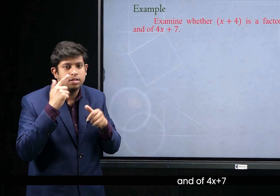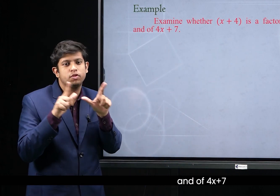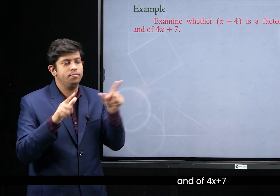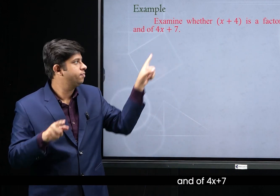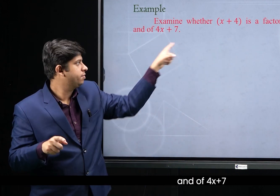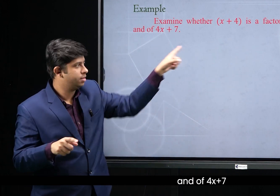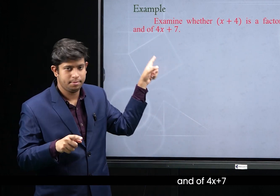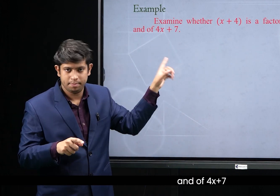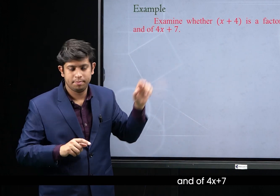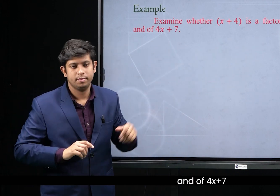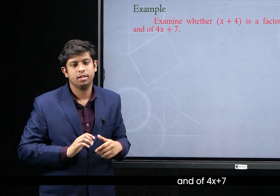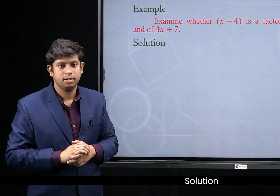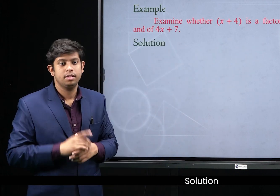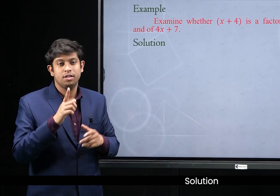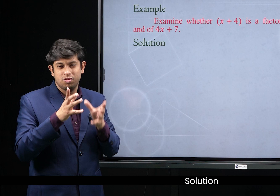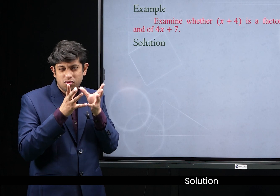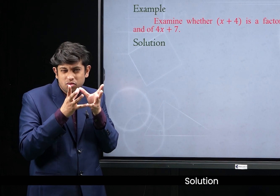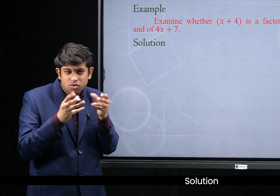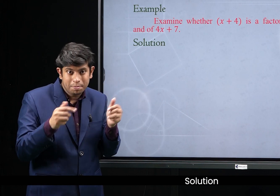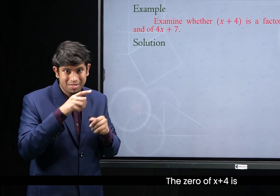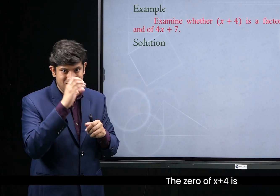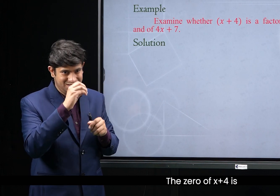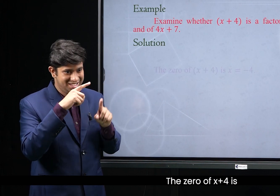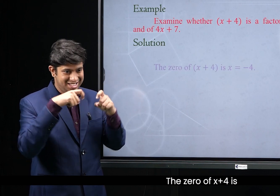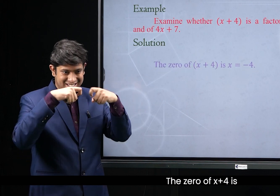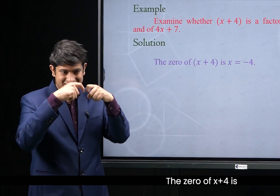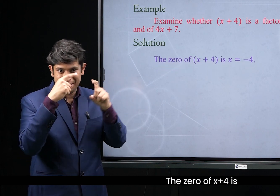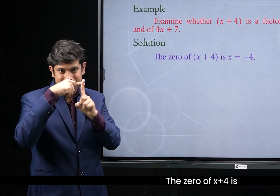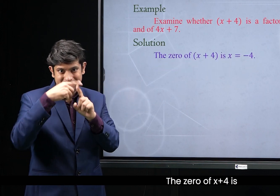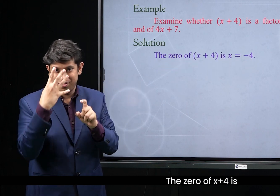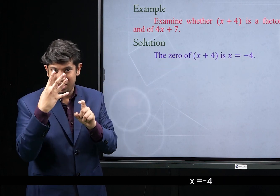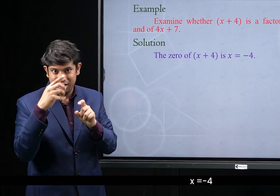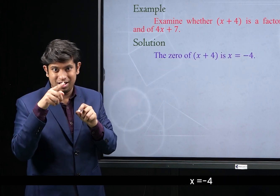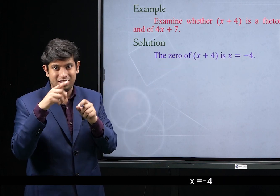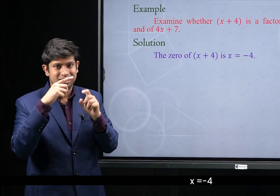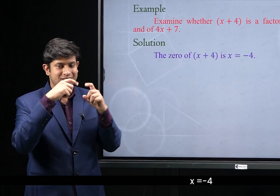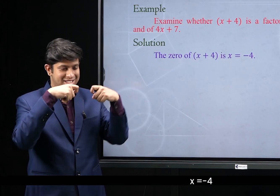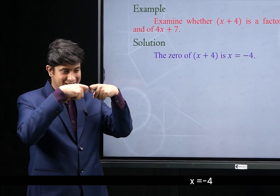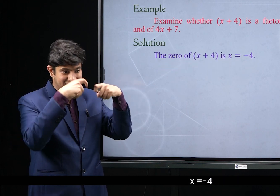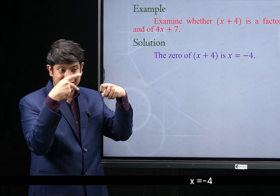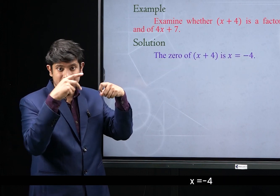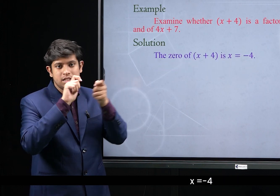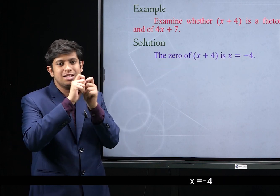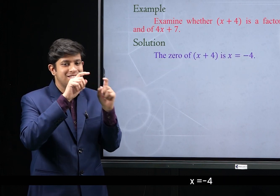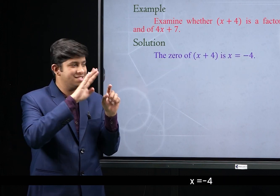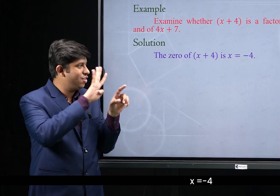and of 4x plus 7. Solution. The 0 of x plus 4 is equal to x equal to minus 4.